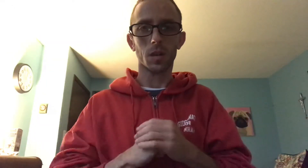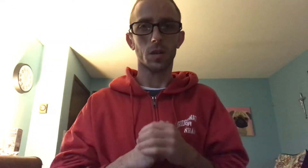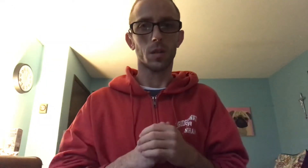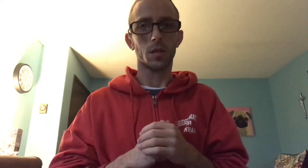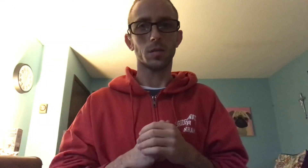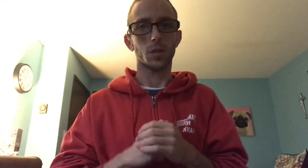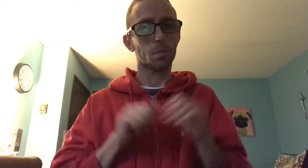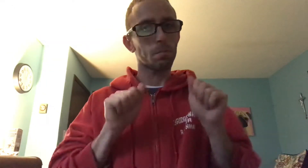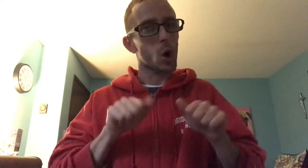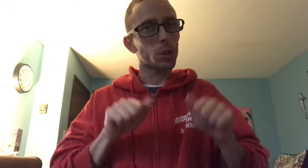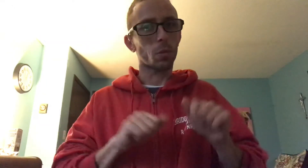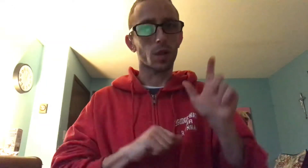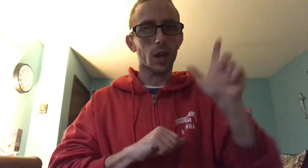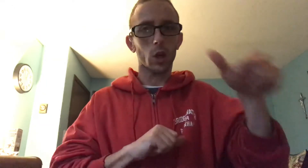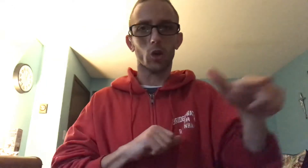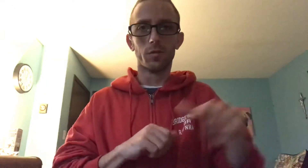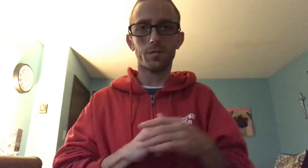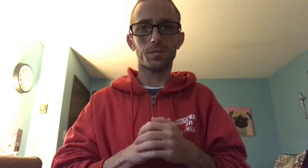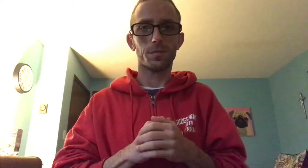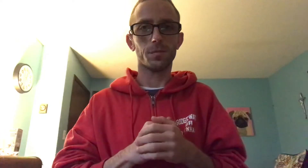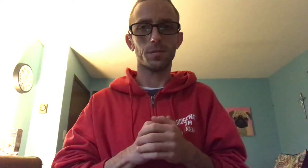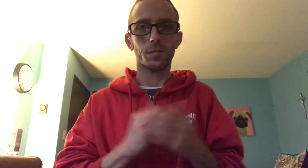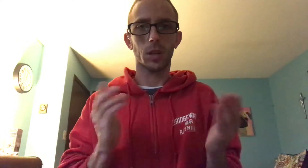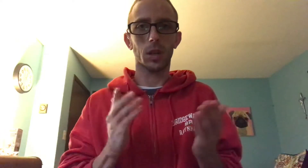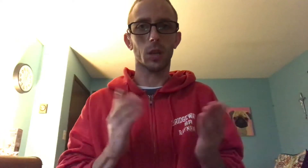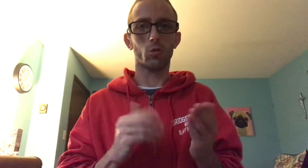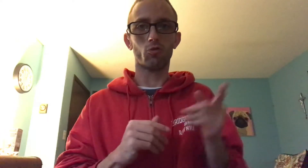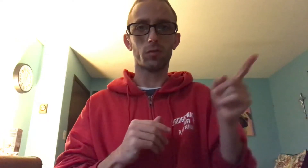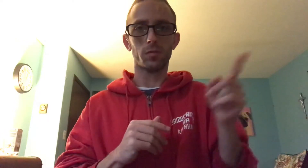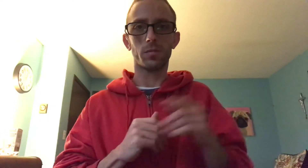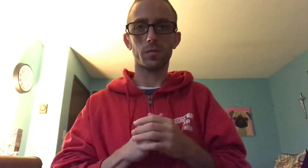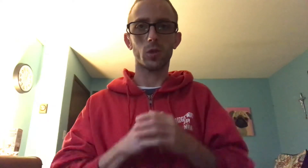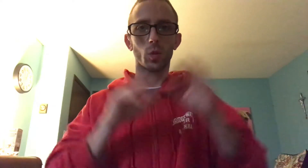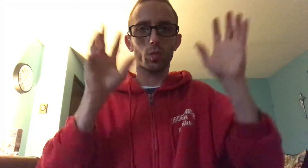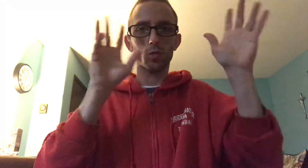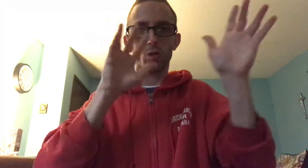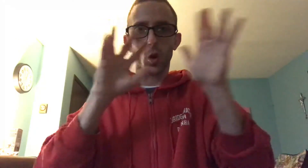Possible media here. No.